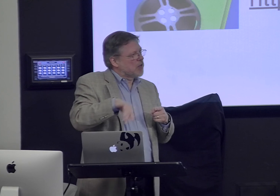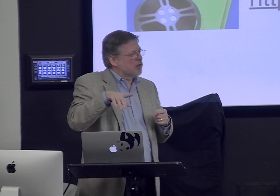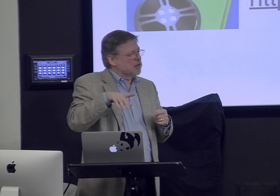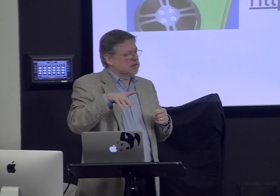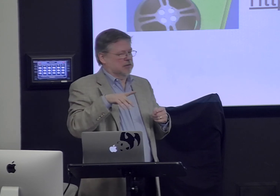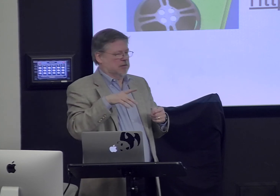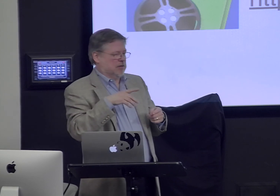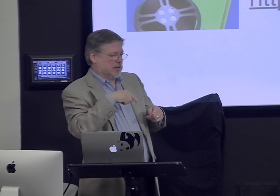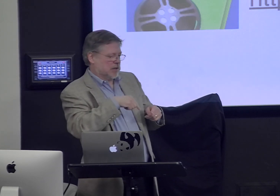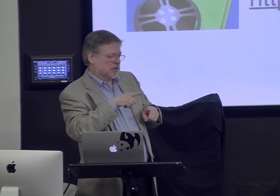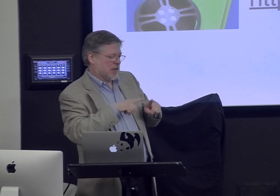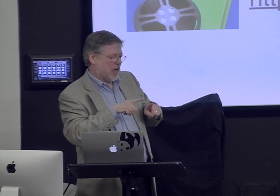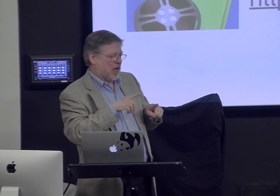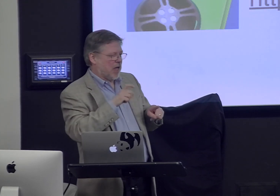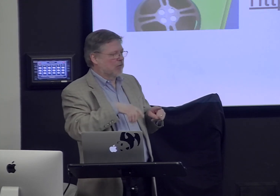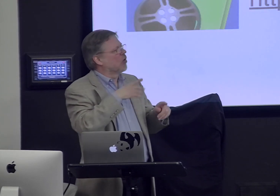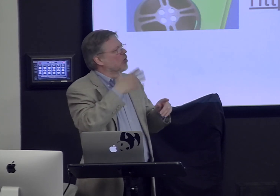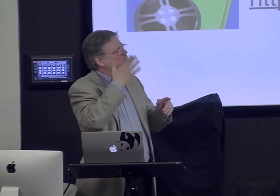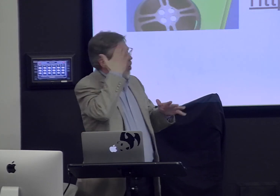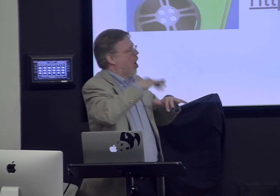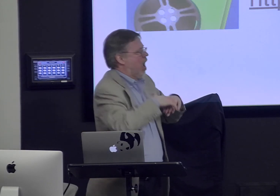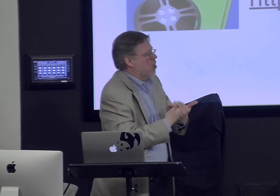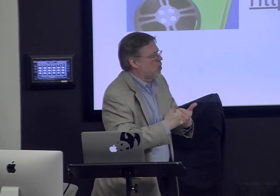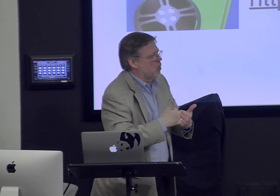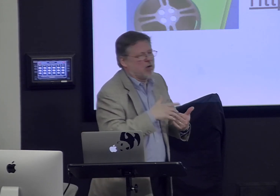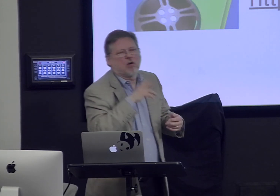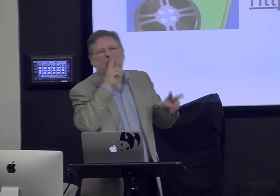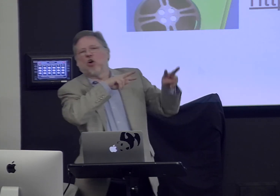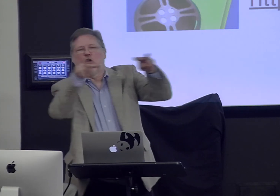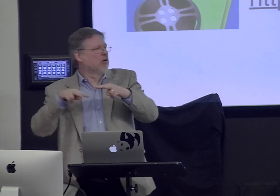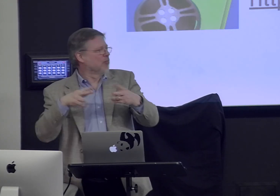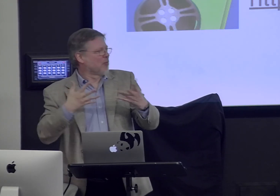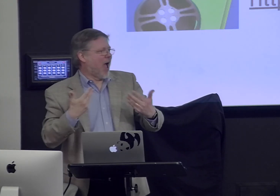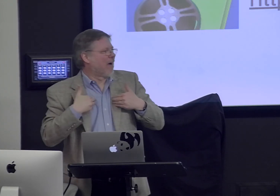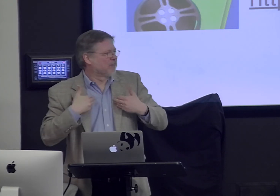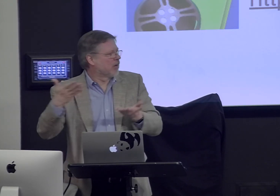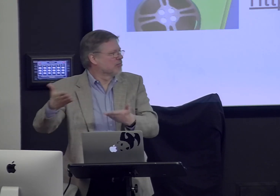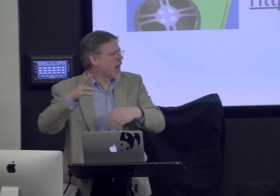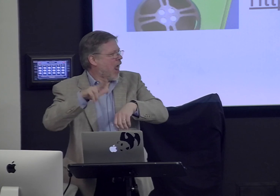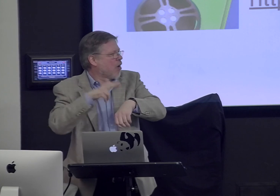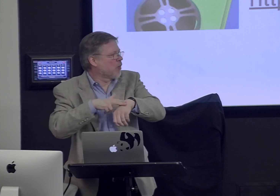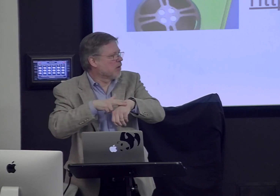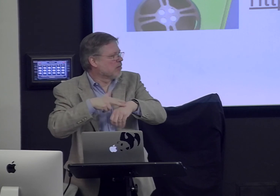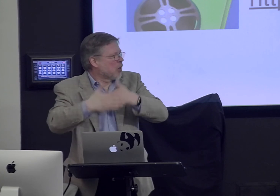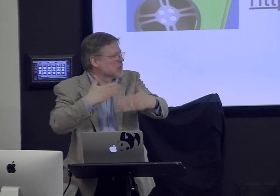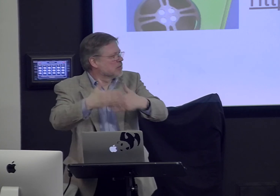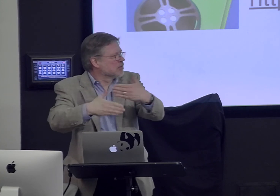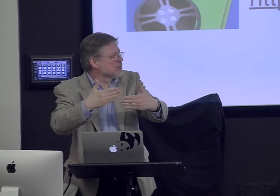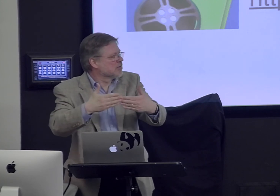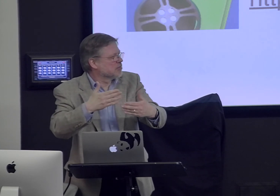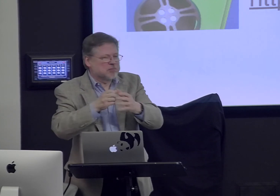at the overall context, then you'll see that they're referring to a certain concept. So you have to look at